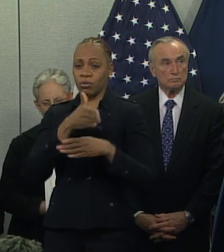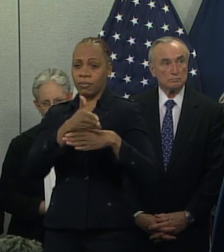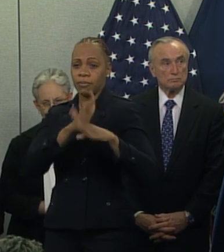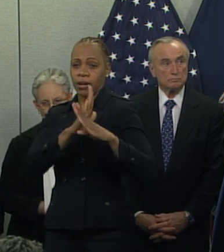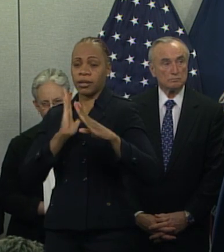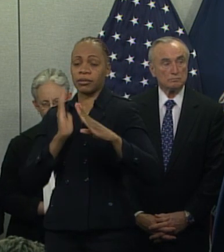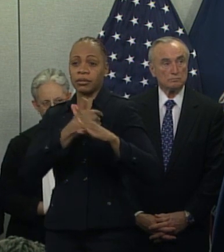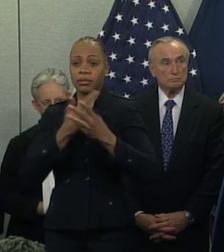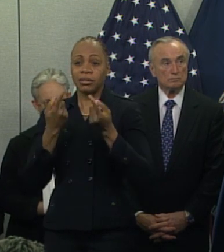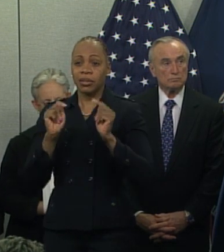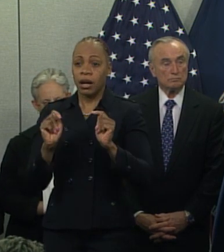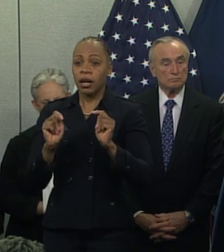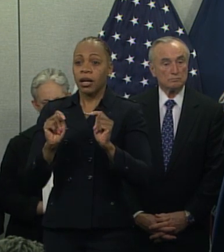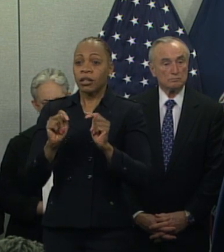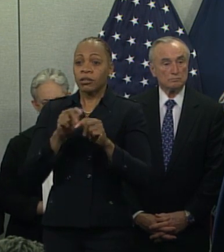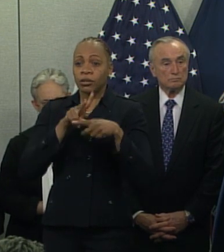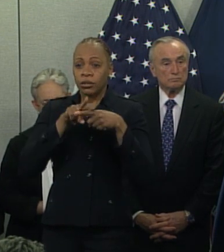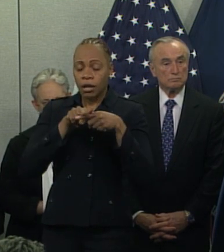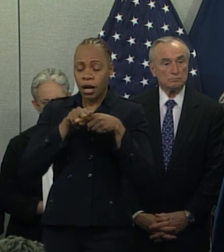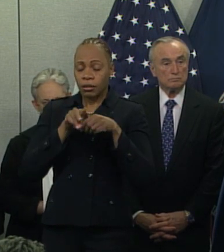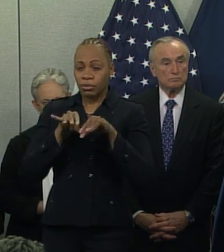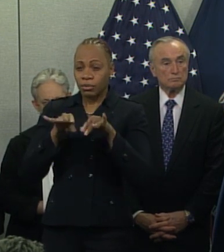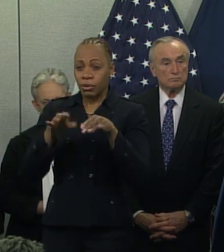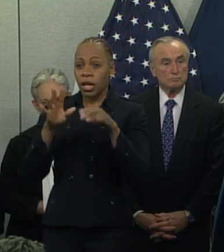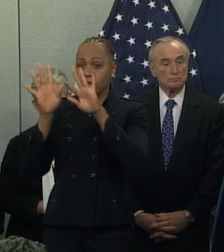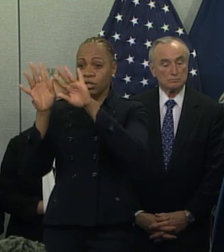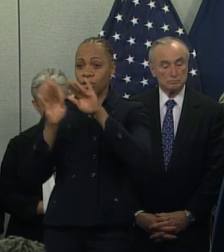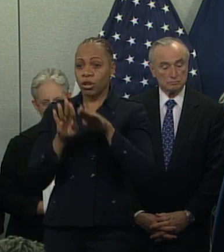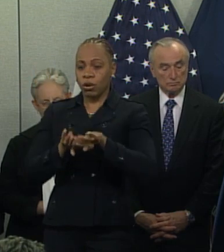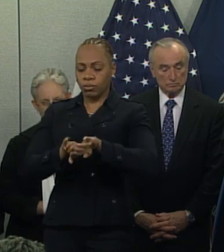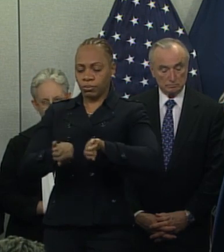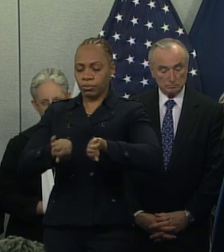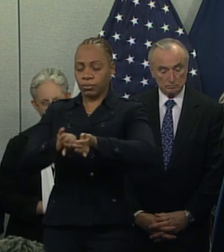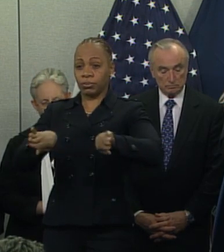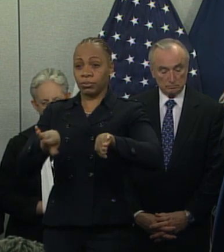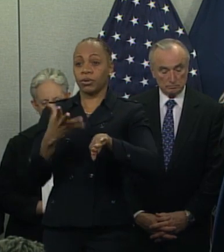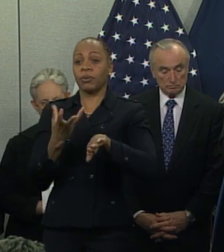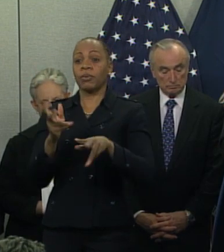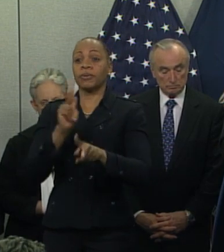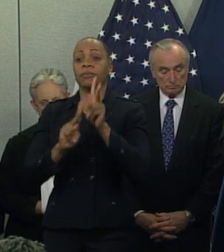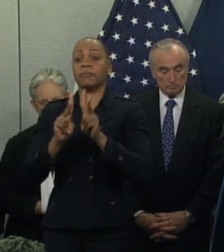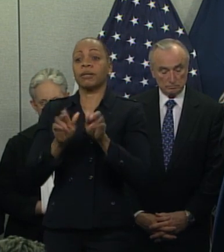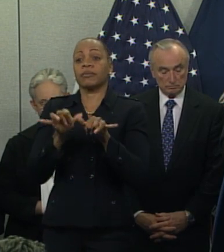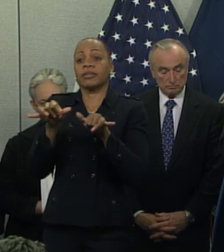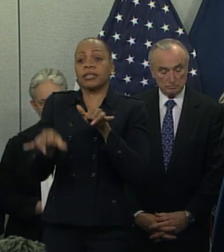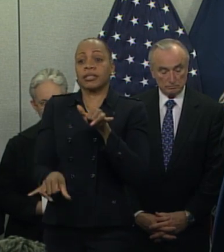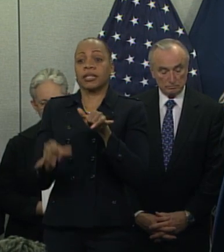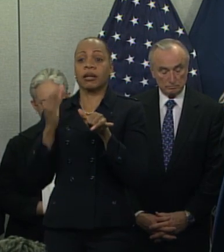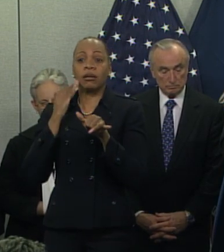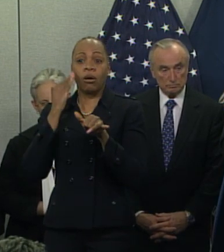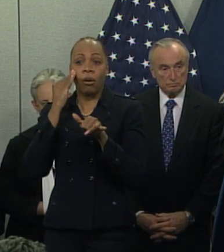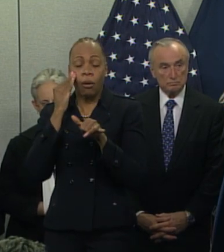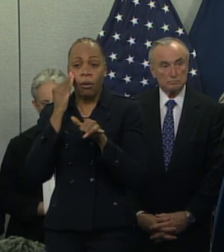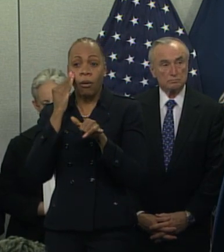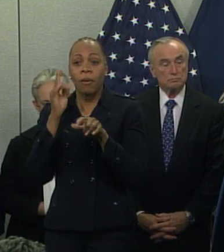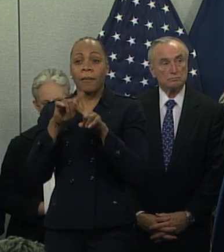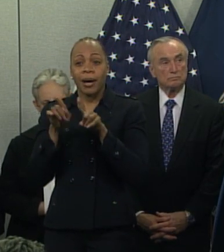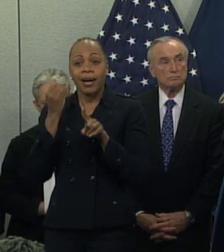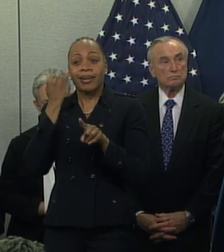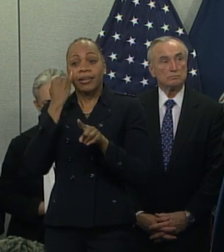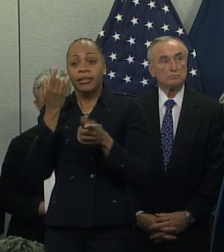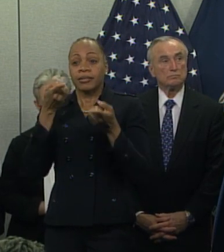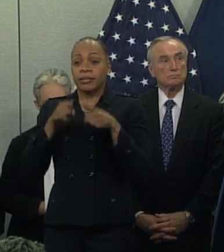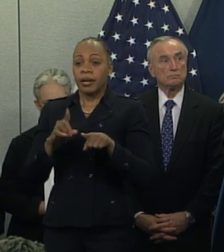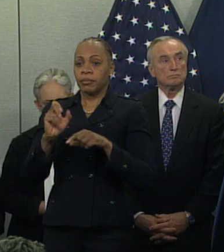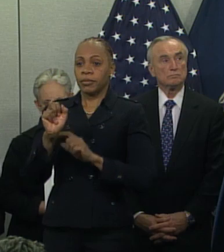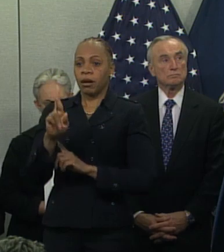efforts to plow and salt the streets. That's why we want people to stay in tonight. But in the event any vehicles are